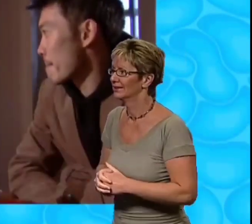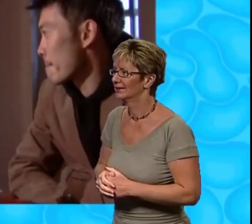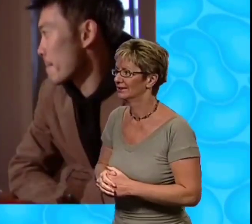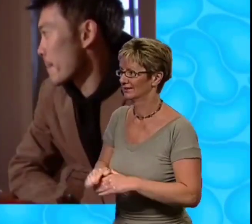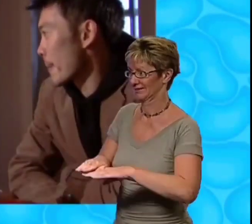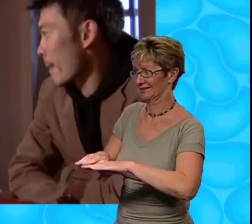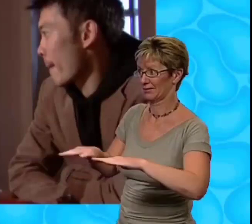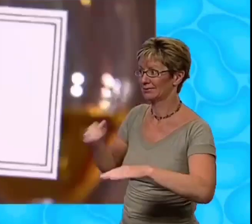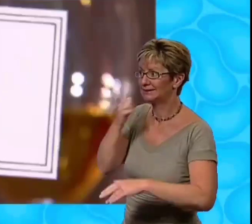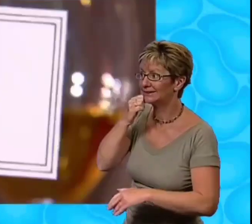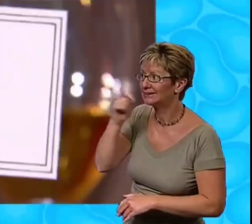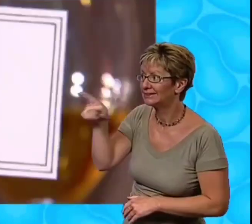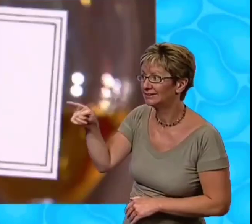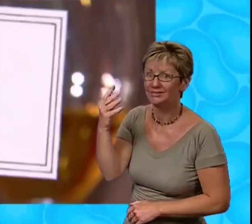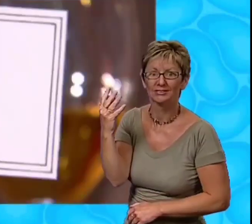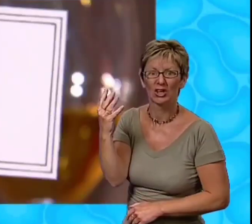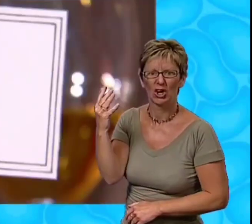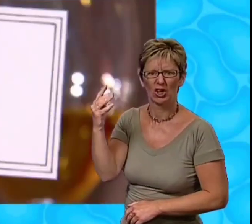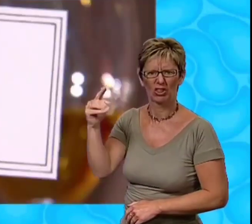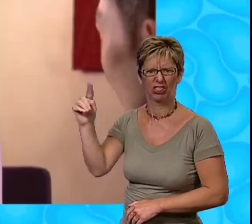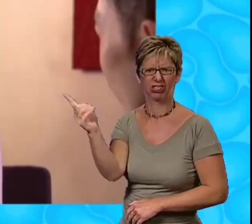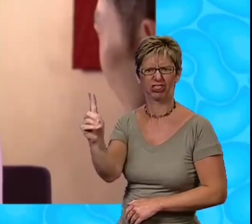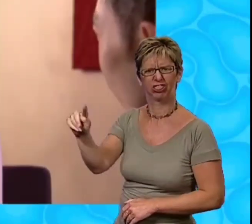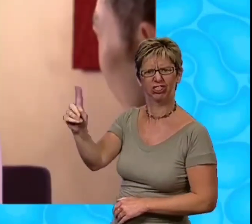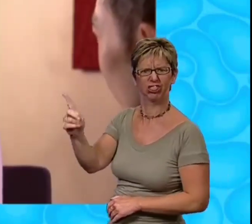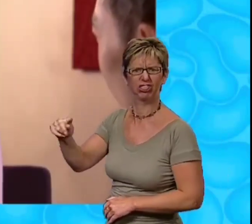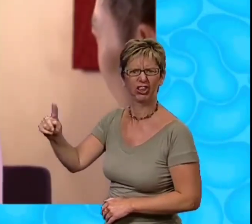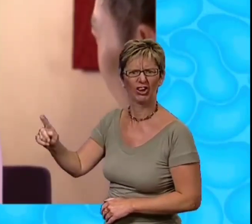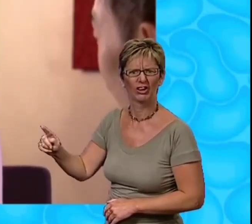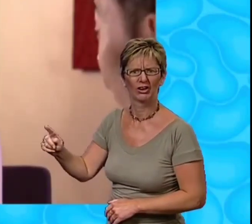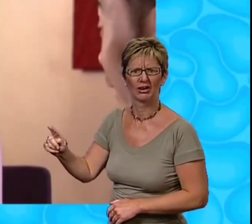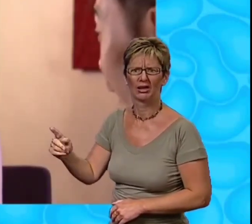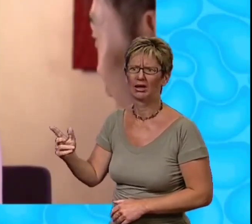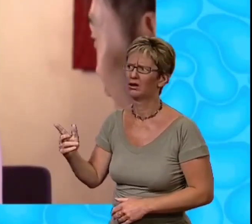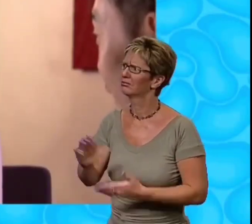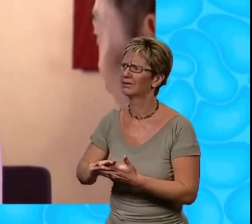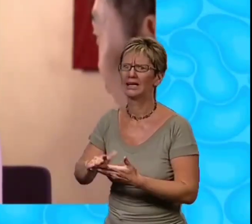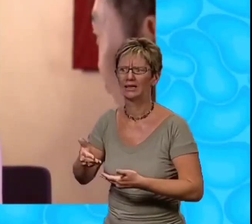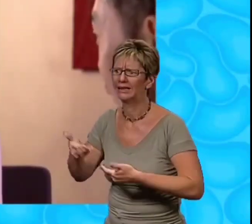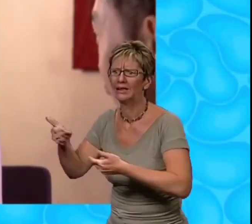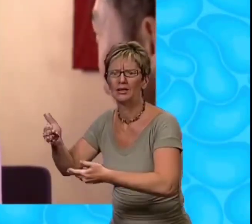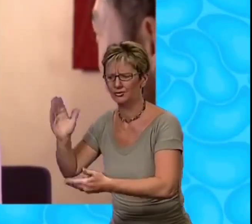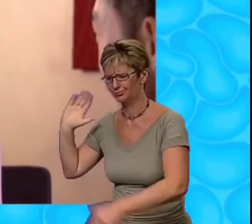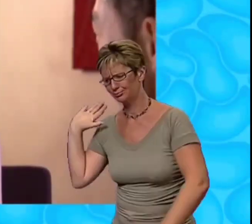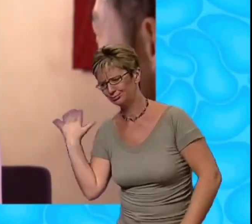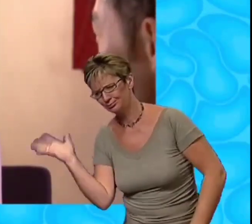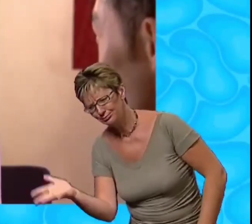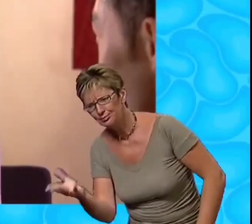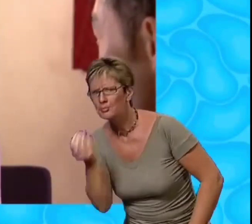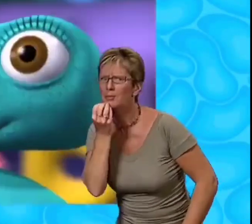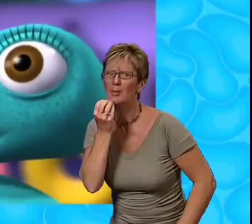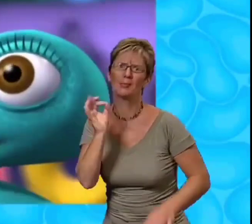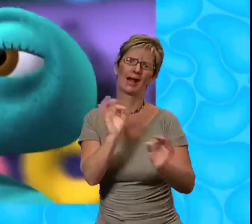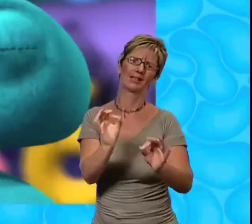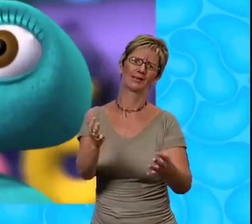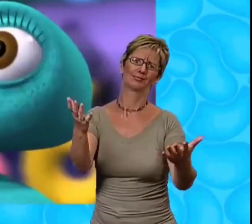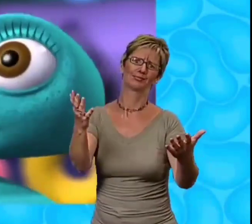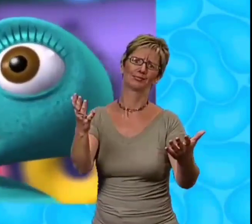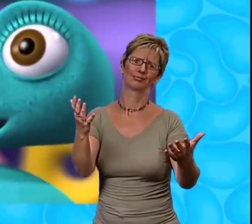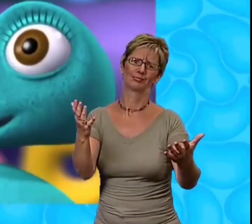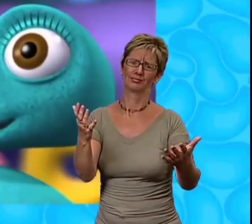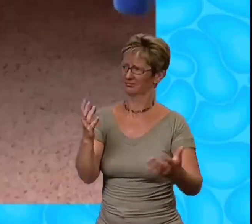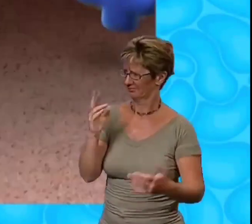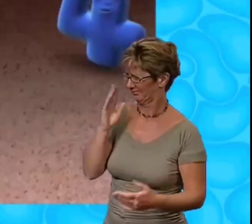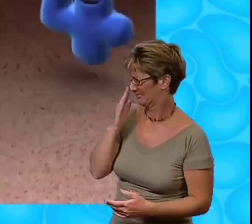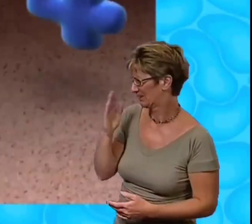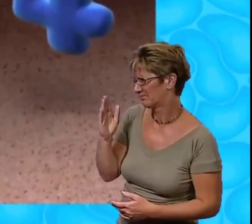It's table four, but their table number's gone. Now they'll never get served. They don't seem to